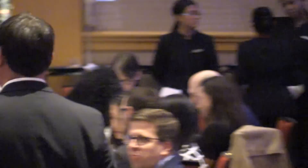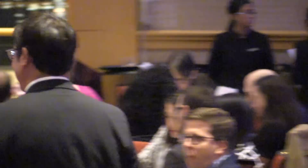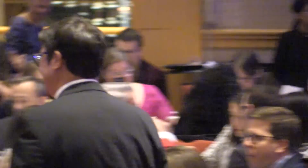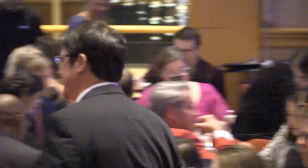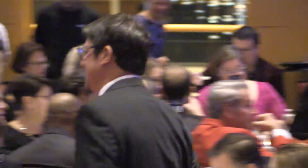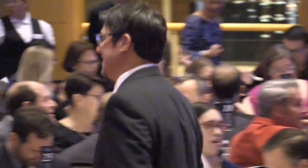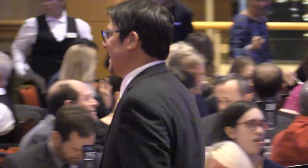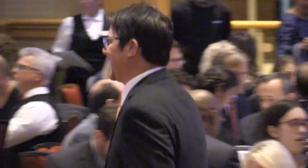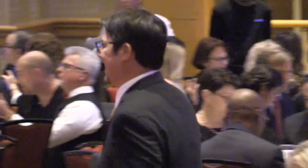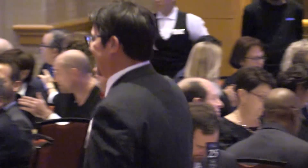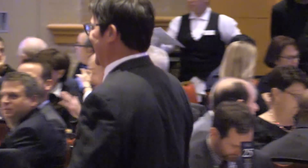Yay.